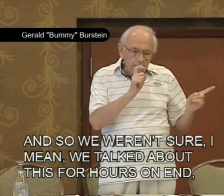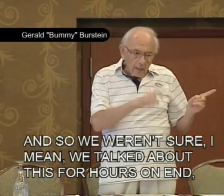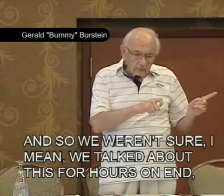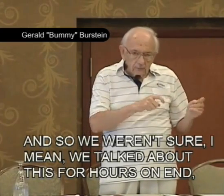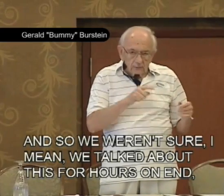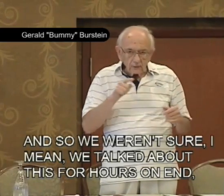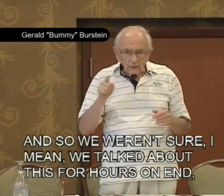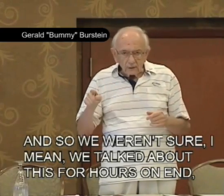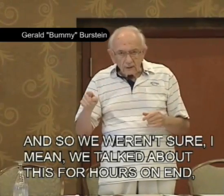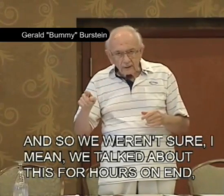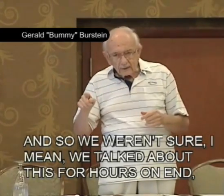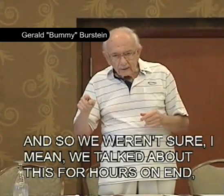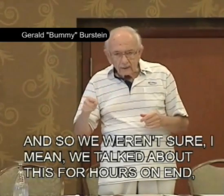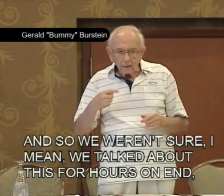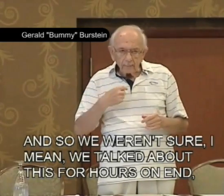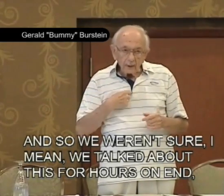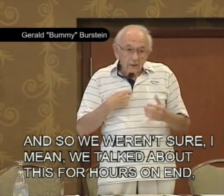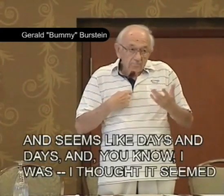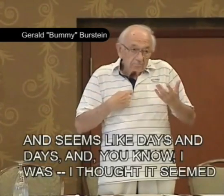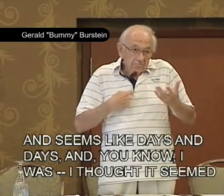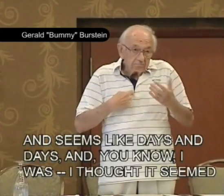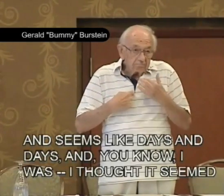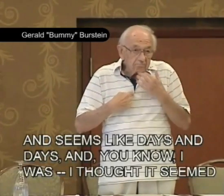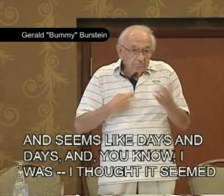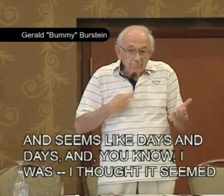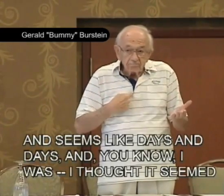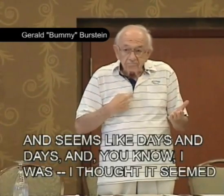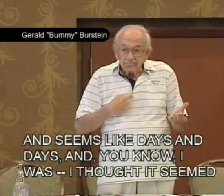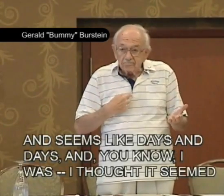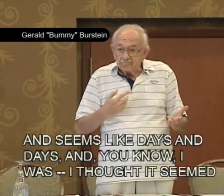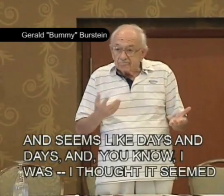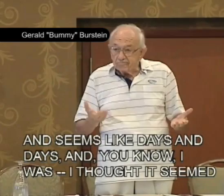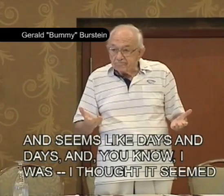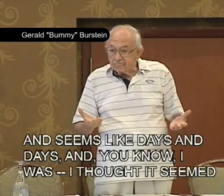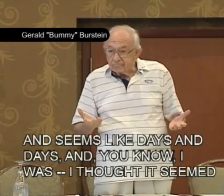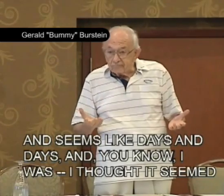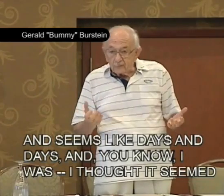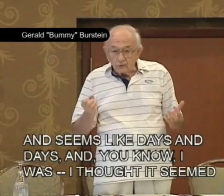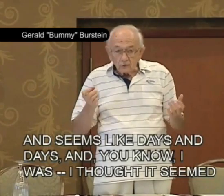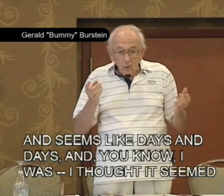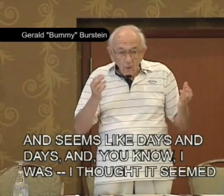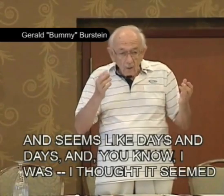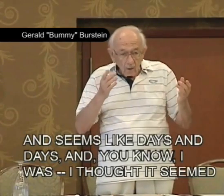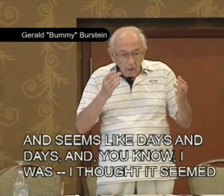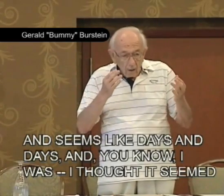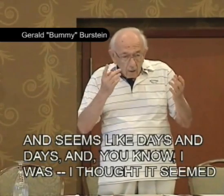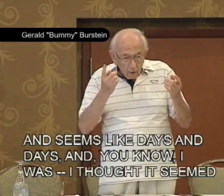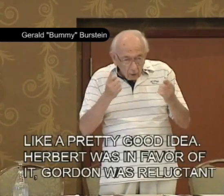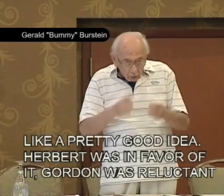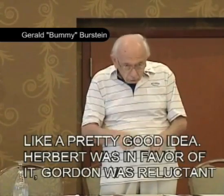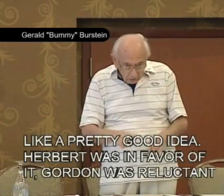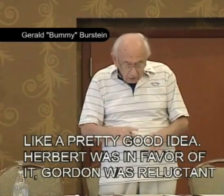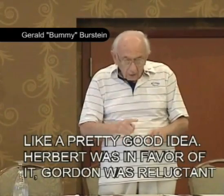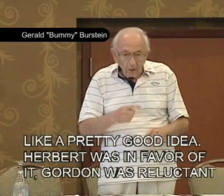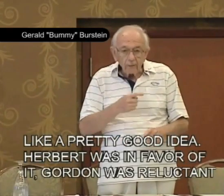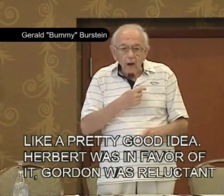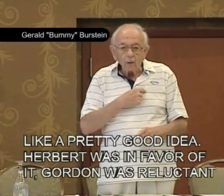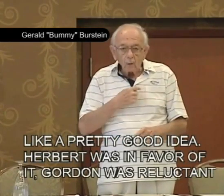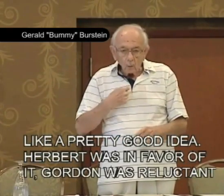like days and days and you know I thought it seemed like a pretty good idea Herbert was in favor of it Gordon was a little reluctant